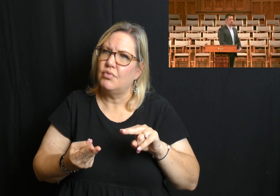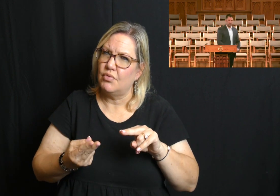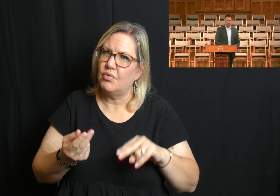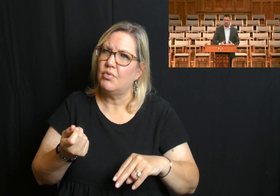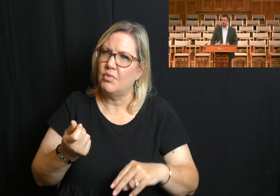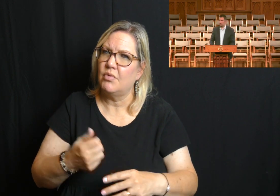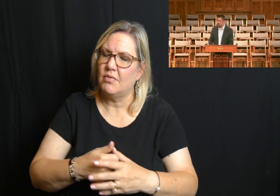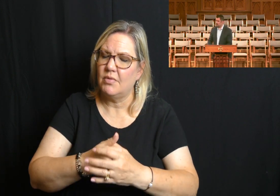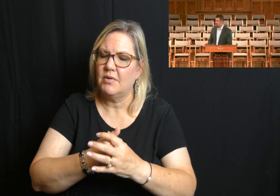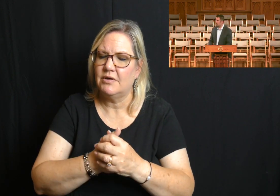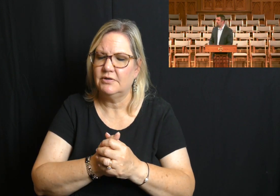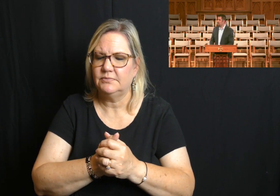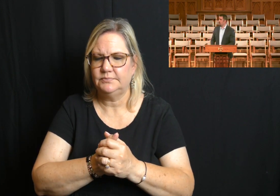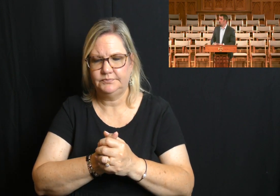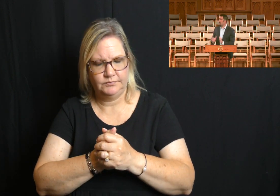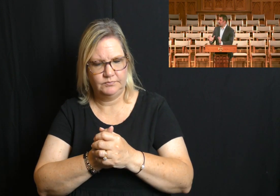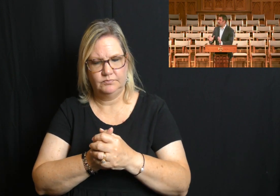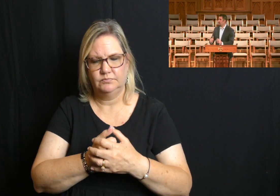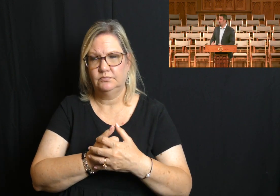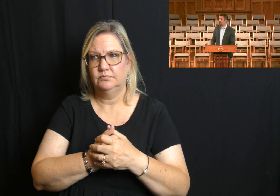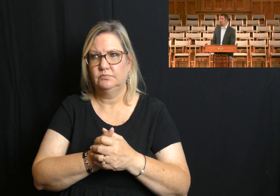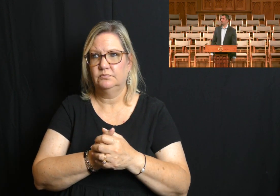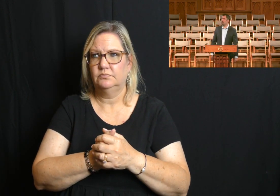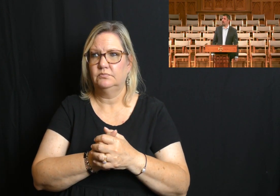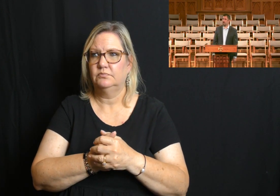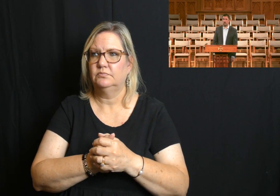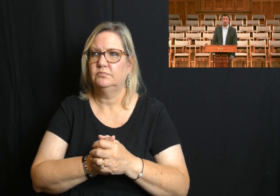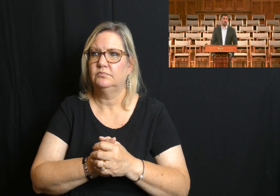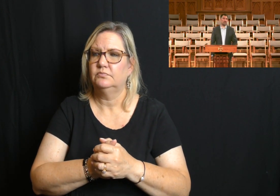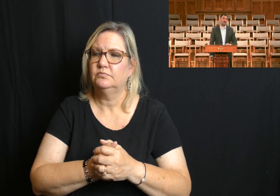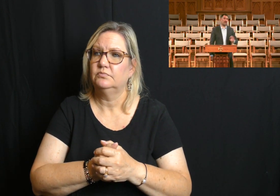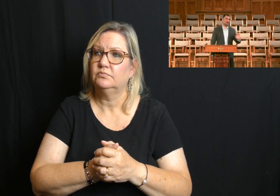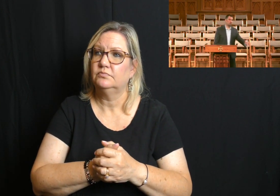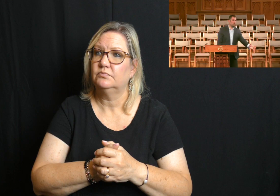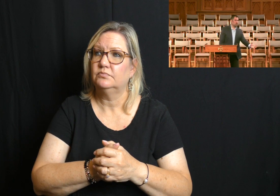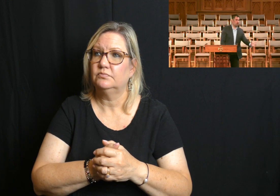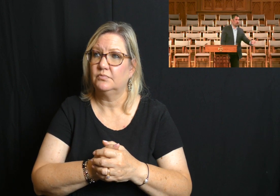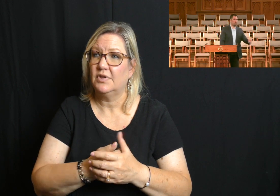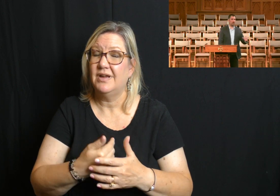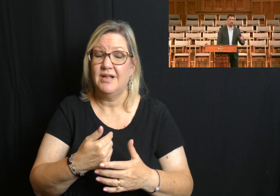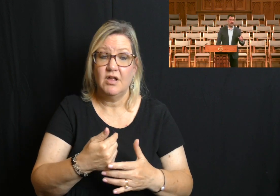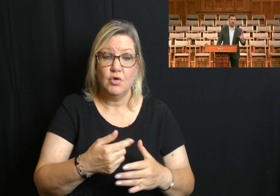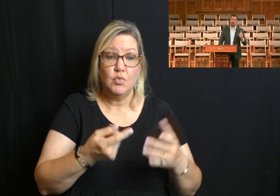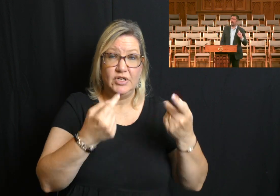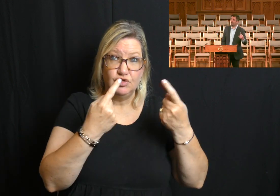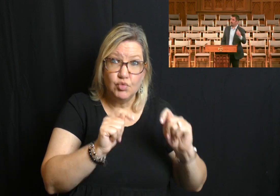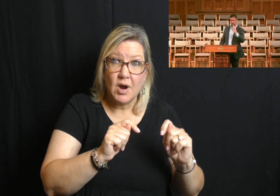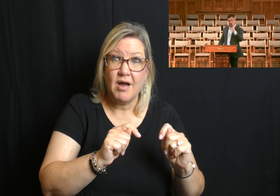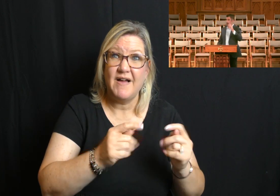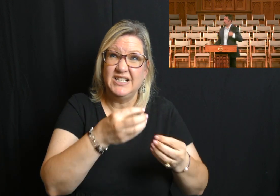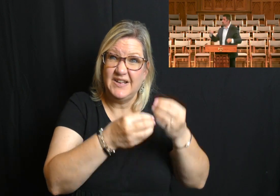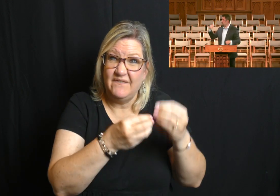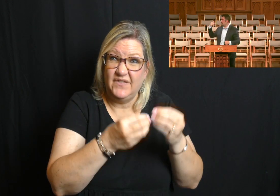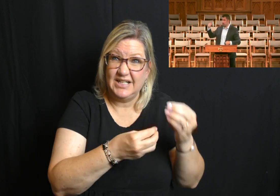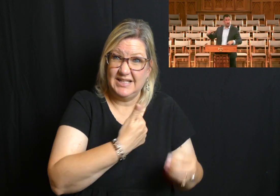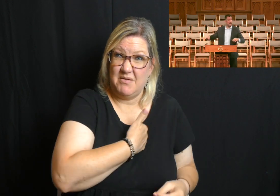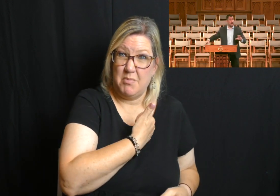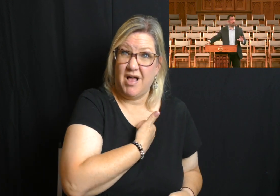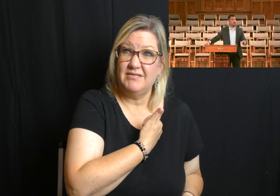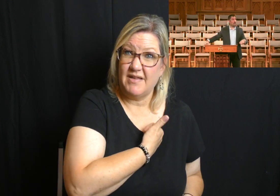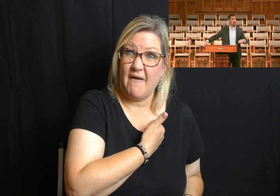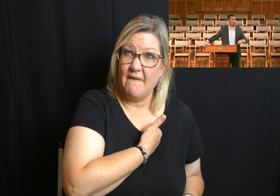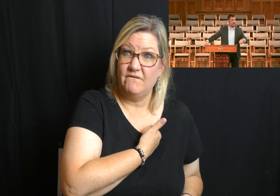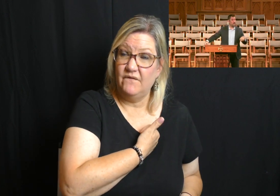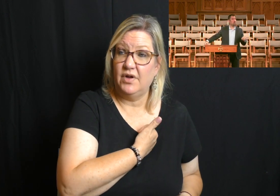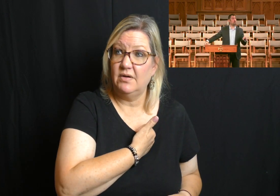things when we should deal with them, with God on our side. We're like, I can do this on my own. Every time I tell, this is me, okay?